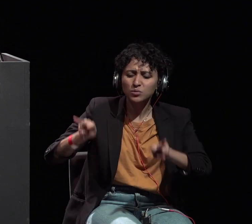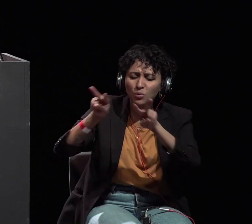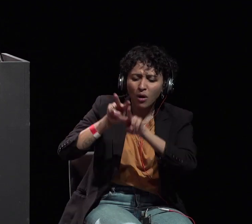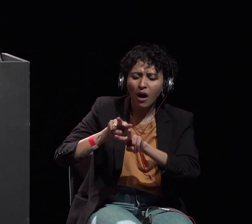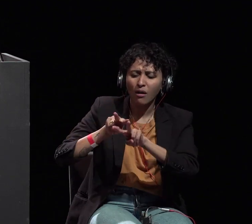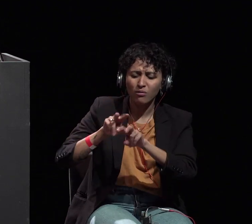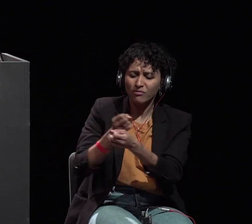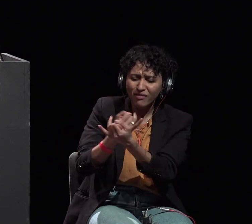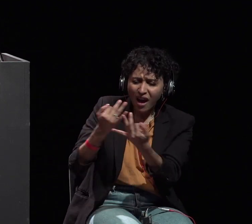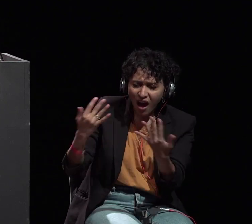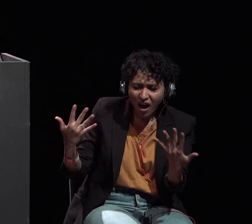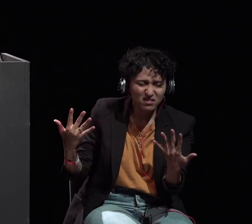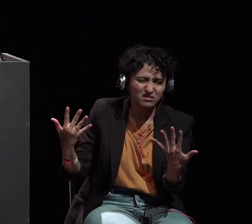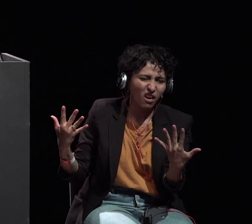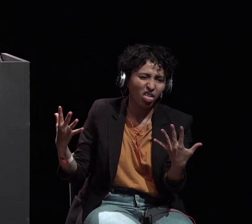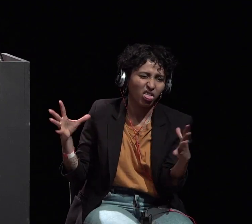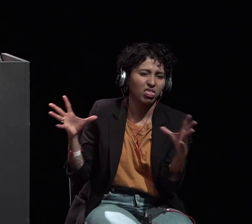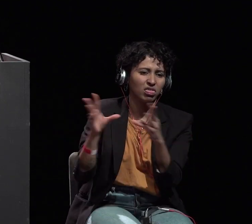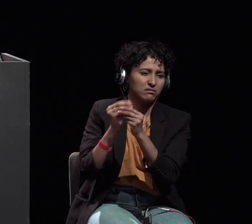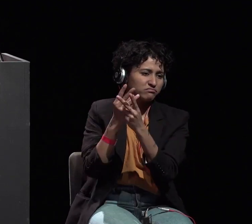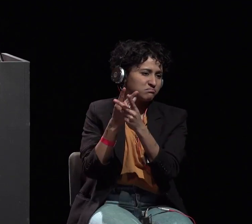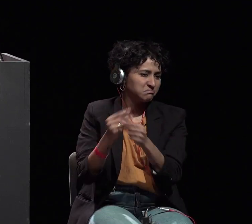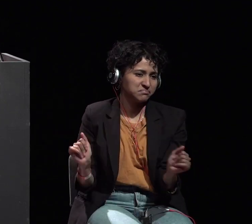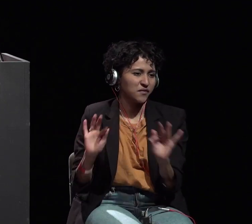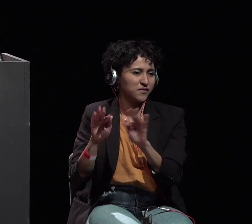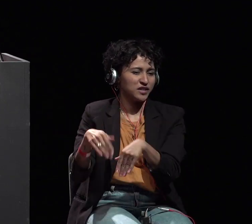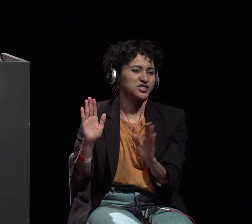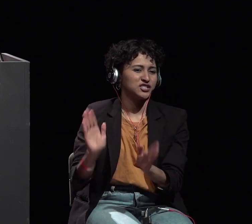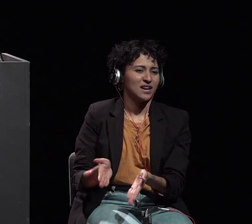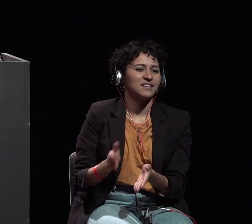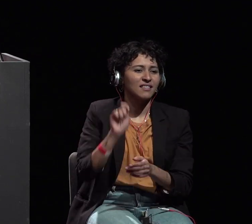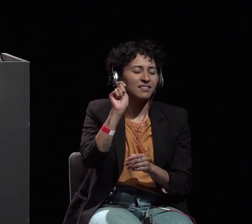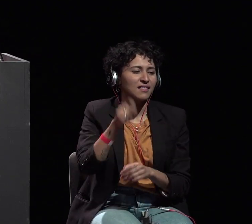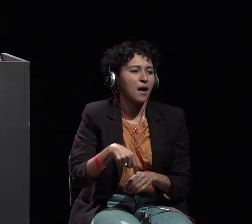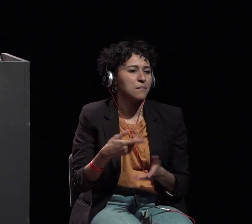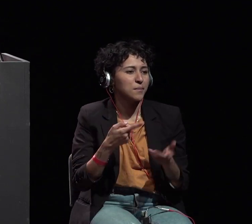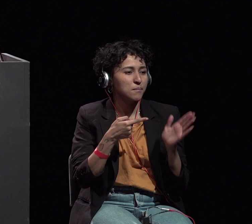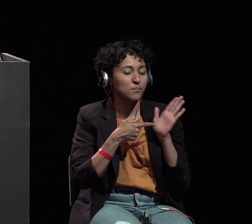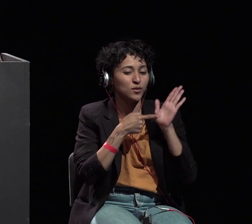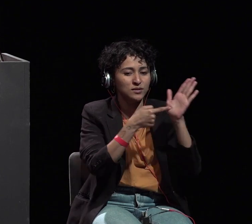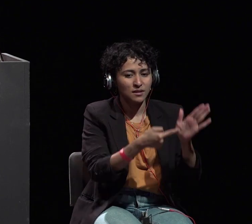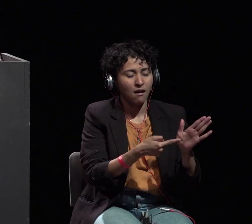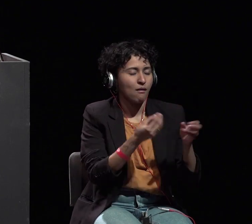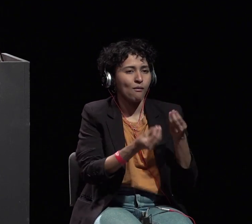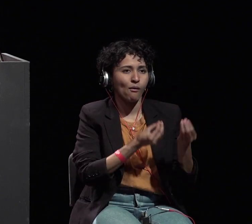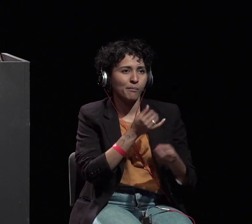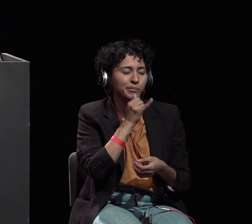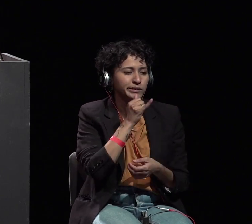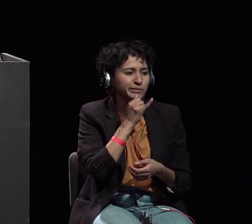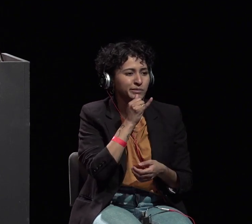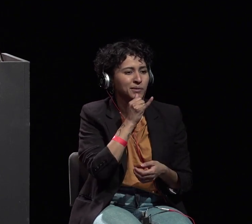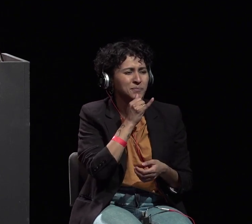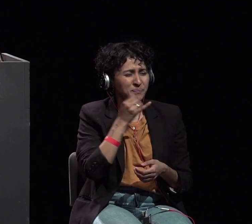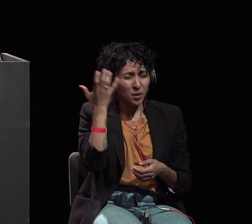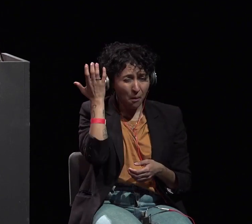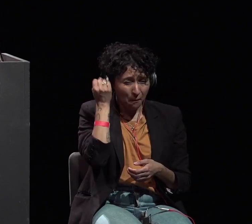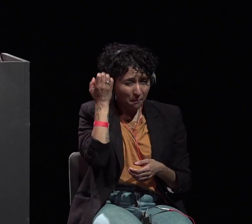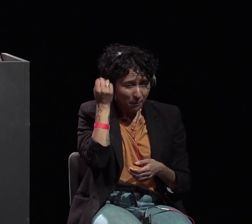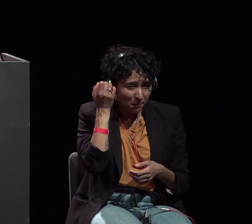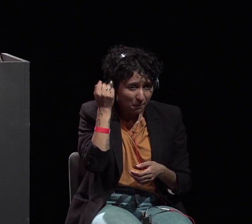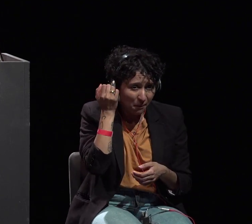I could do an entire separate presentation today on the ways in which contemporary white supremacists in the United States rely on 18th century